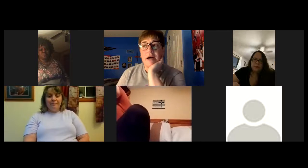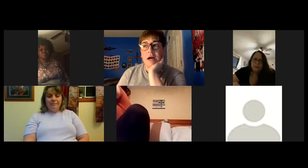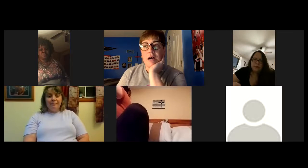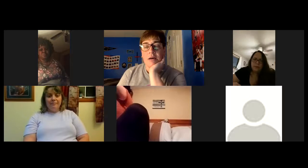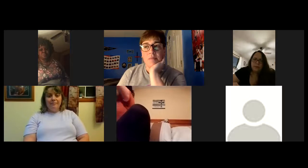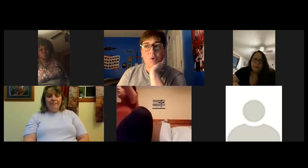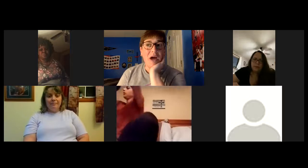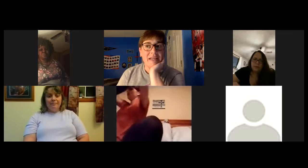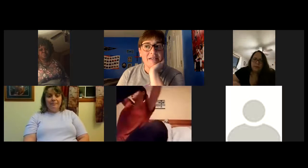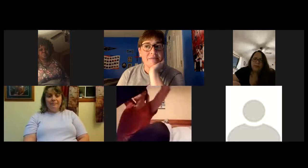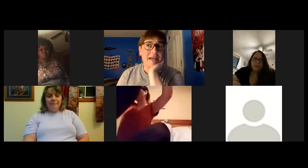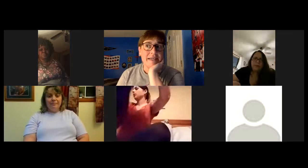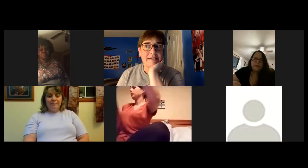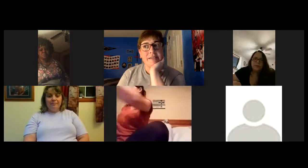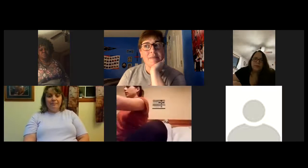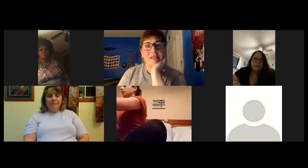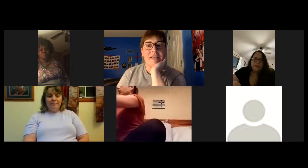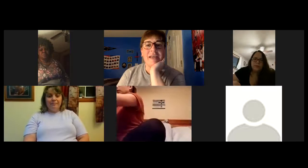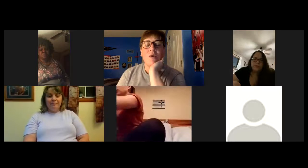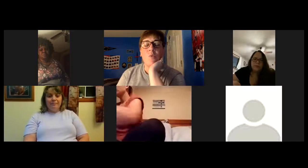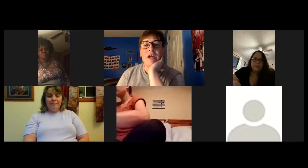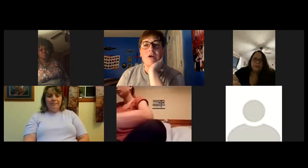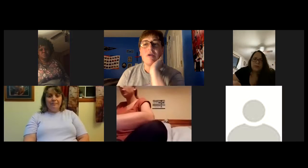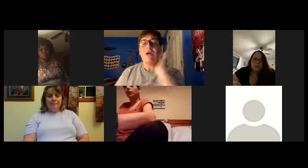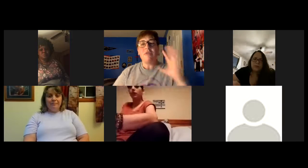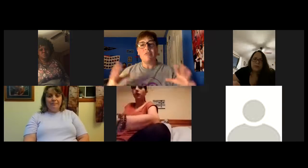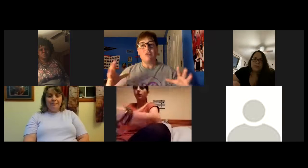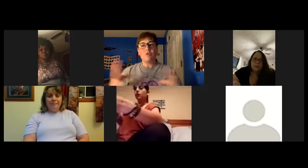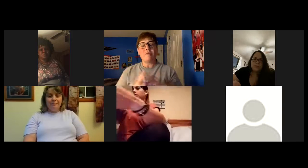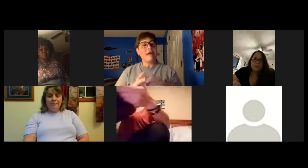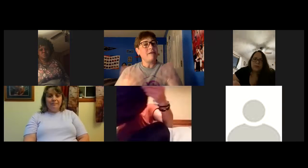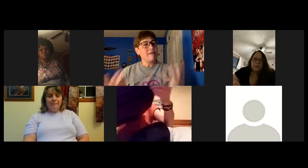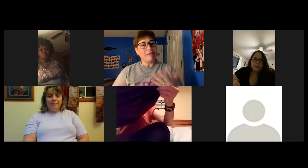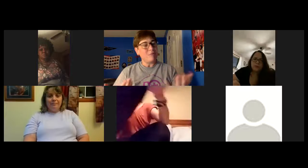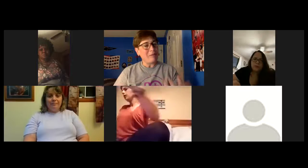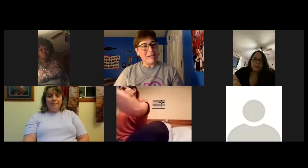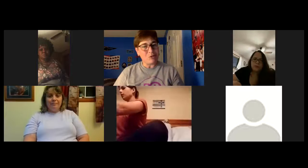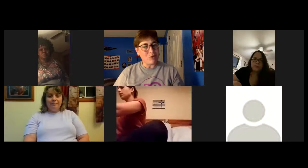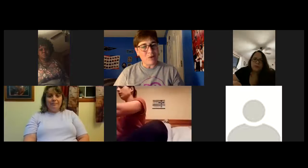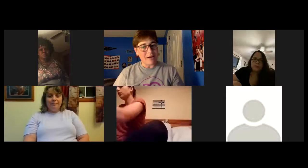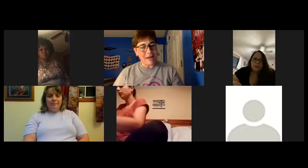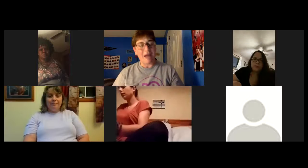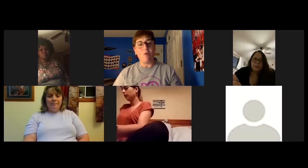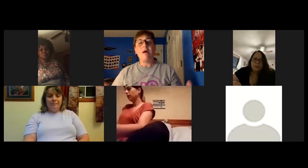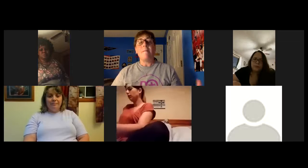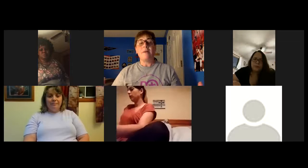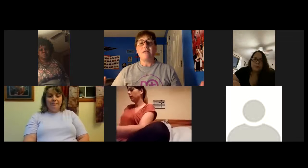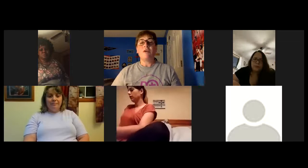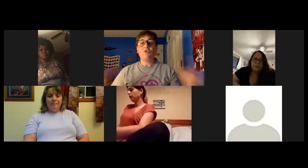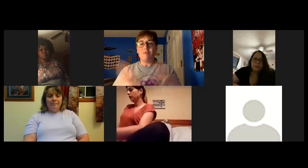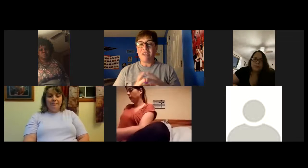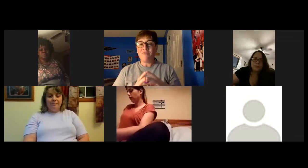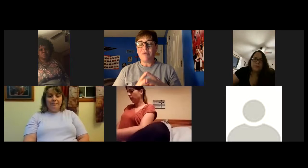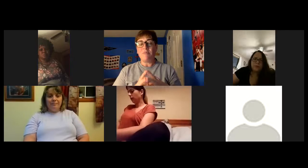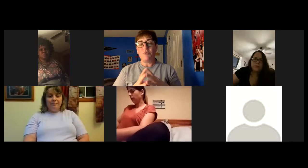it, Quiet Night, something like that, where the group, and I don't know, they're probably not doing it right now, but